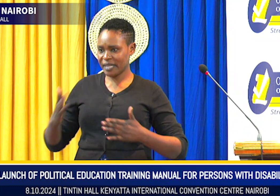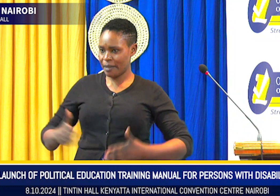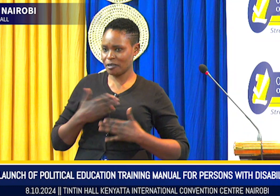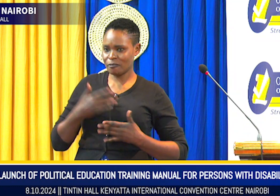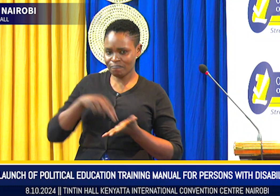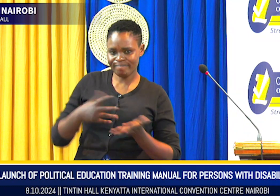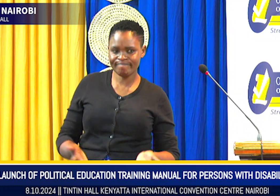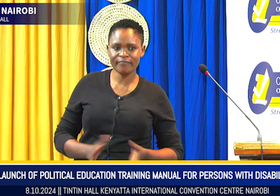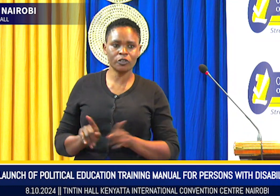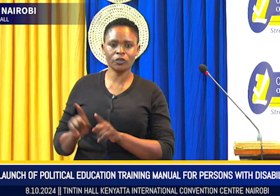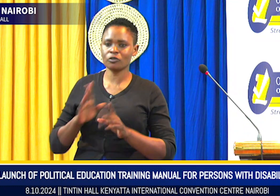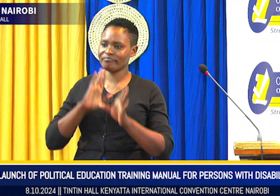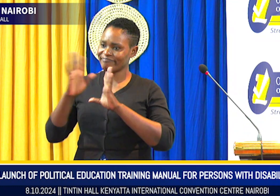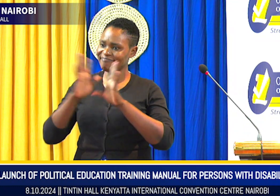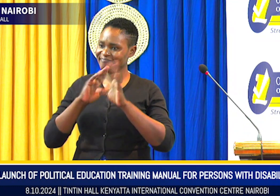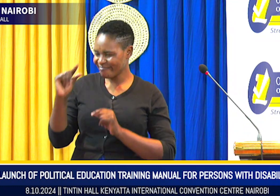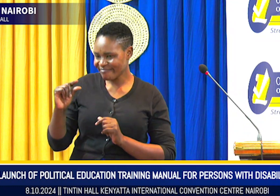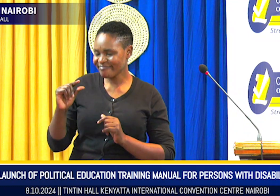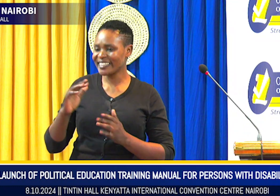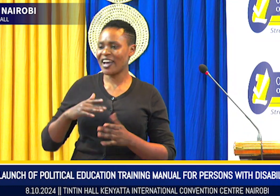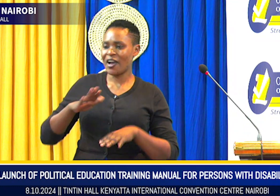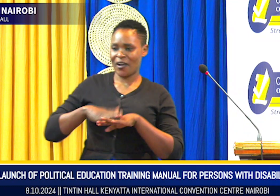disability in UDA, Chama Tawala.